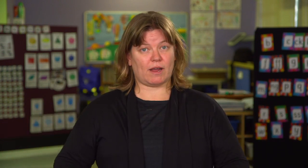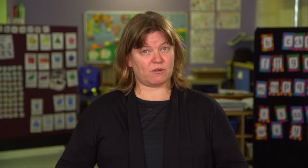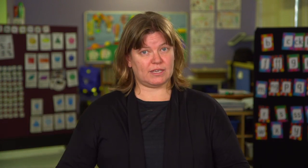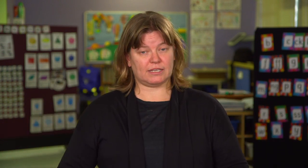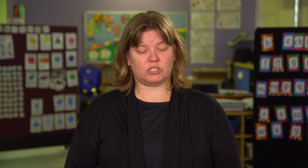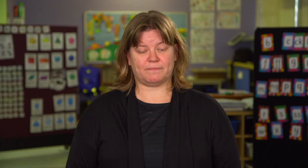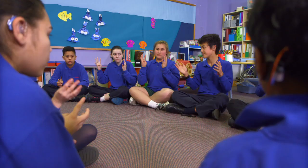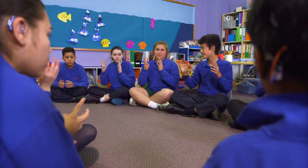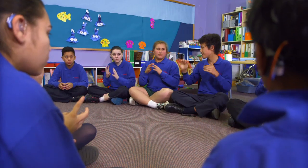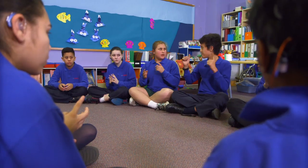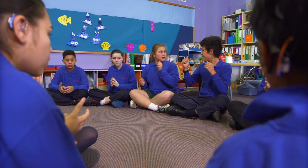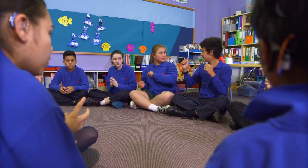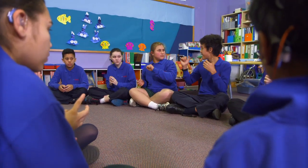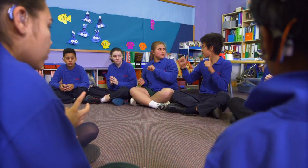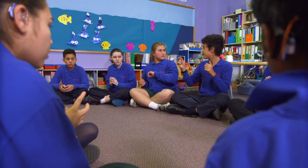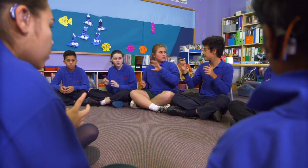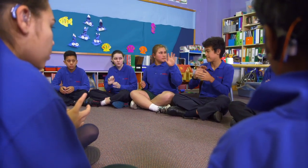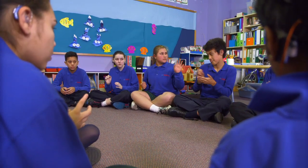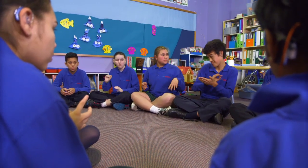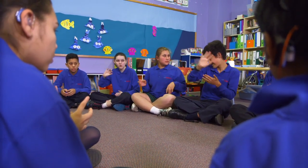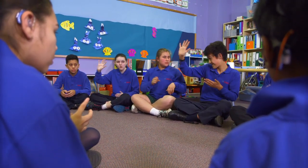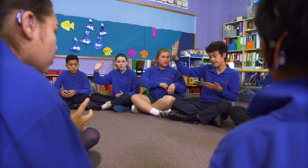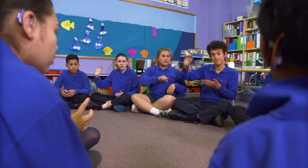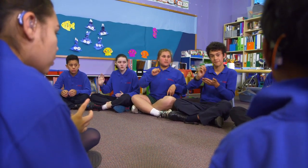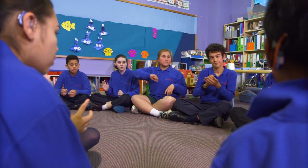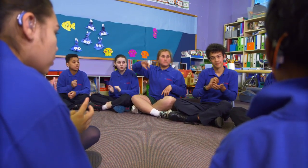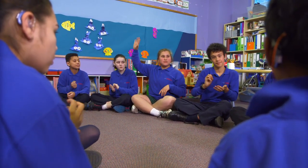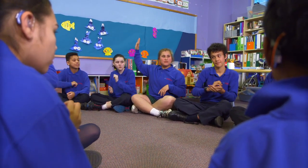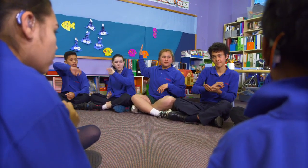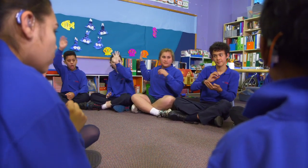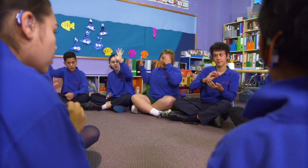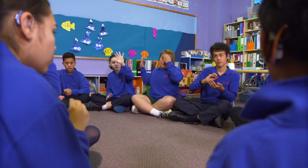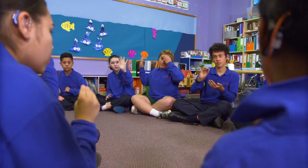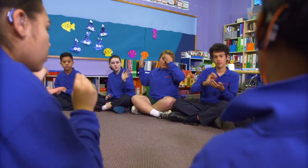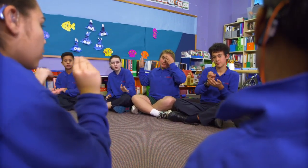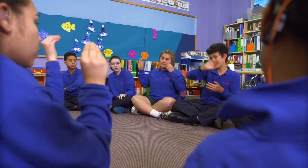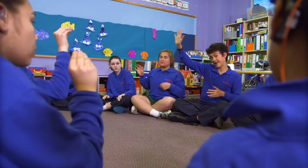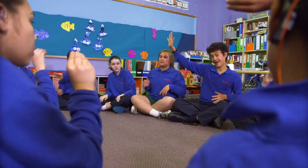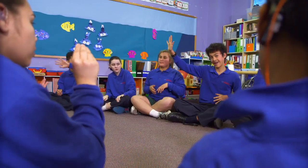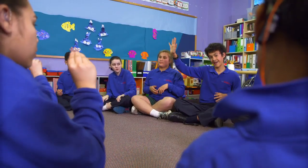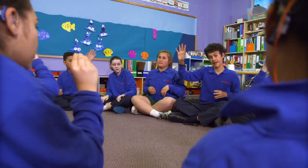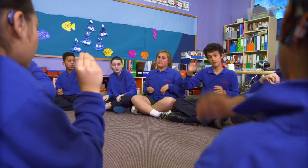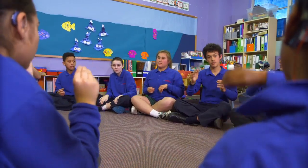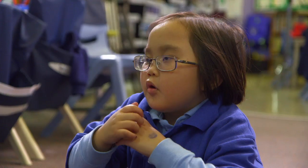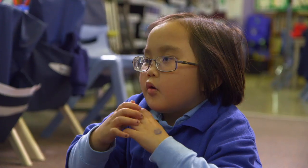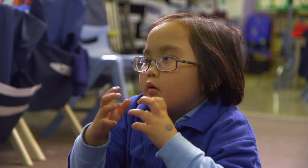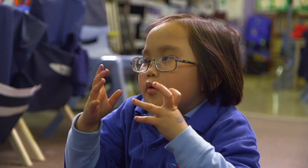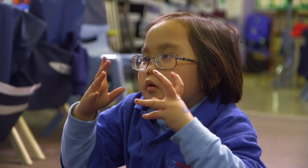grammar of English. When we translate a song, however, we're not always using a